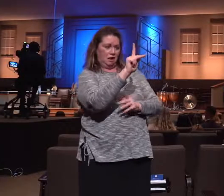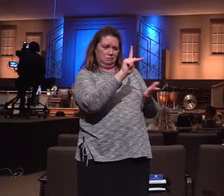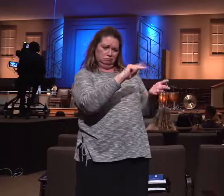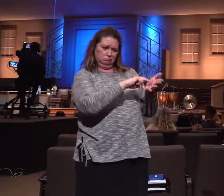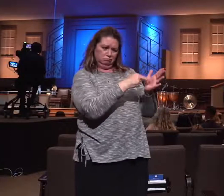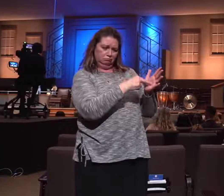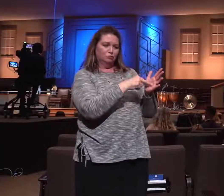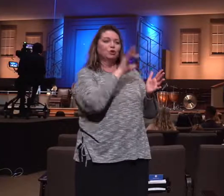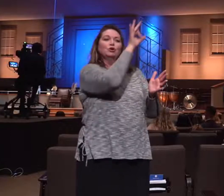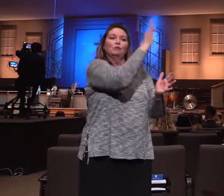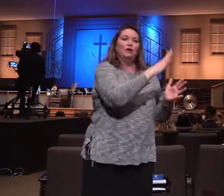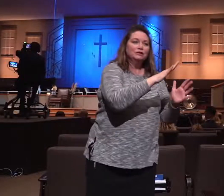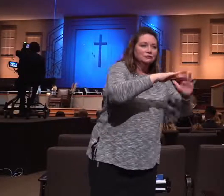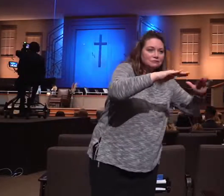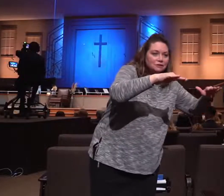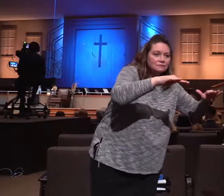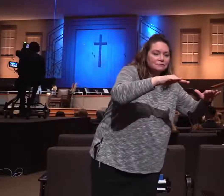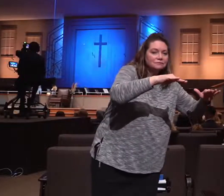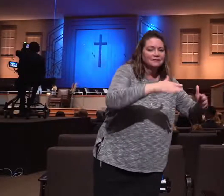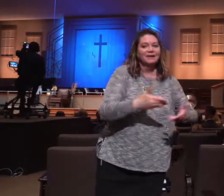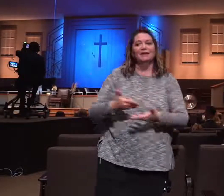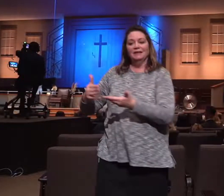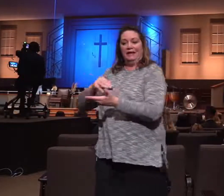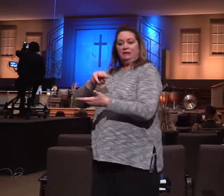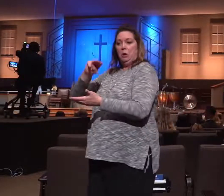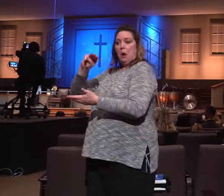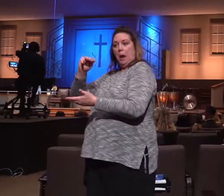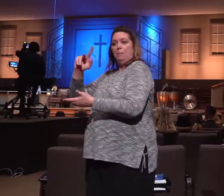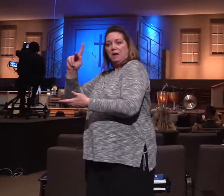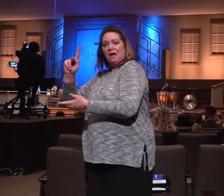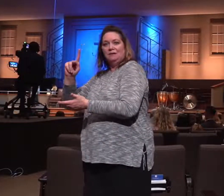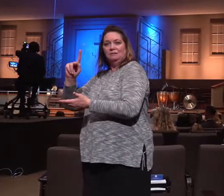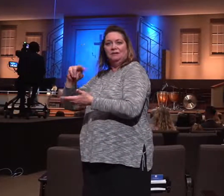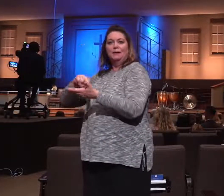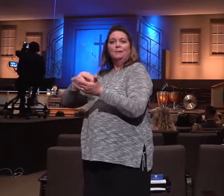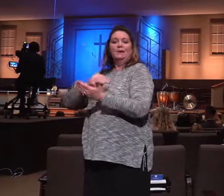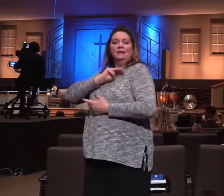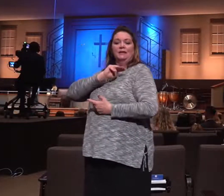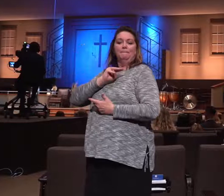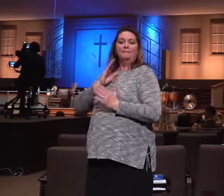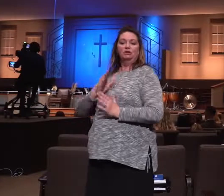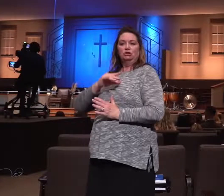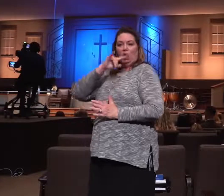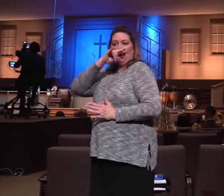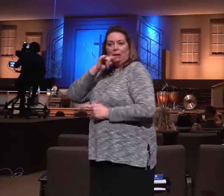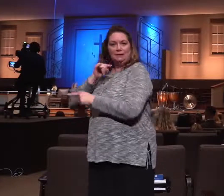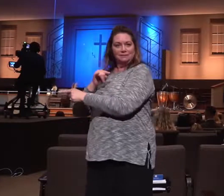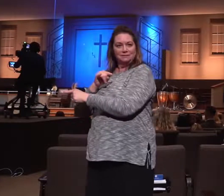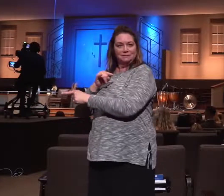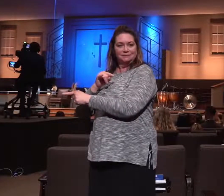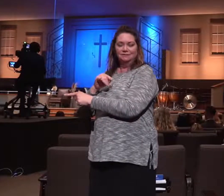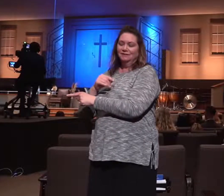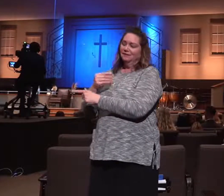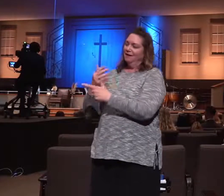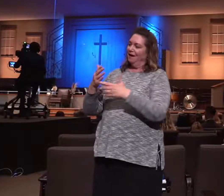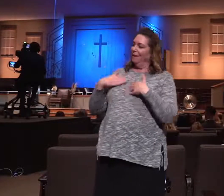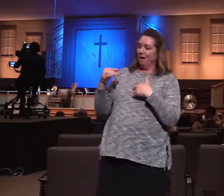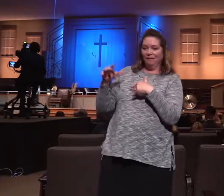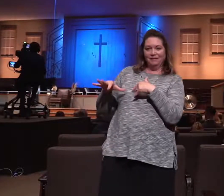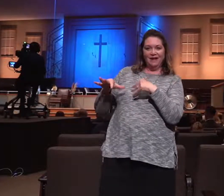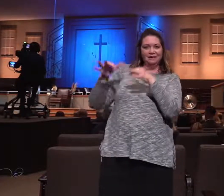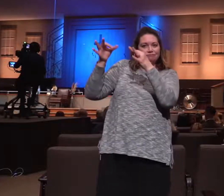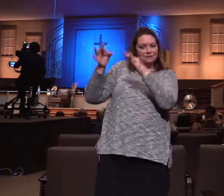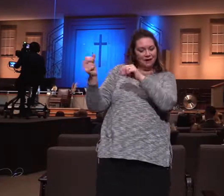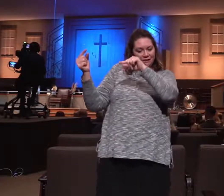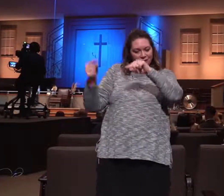kids, and we love them, and we're so glad they chose West Coast Baptist College. And when they talk about in